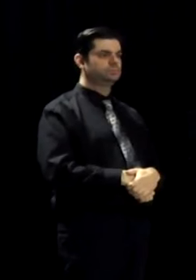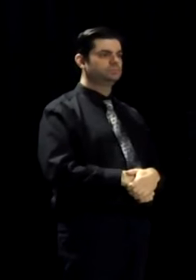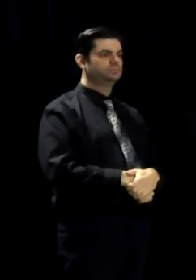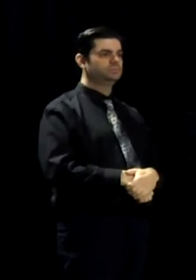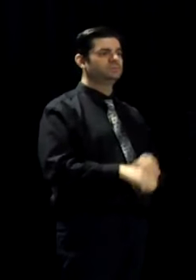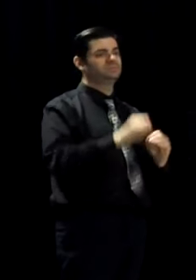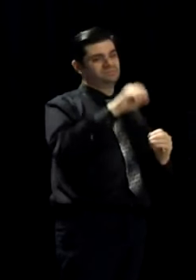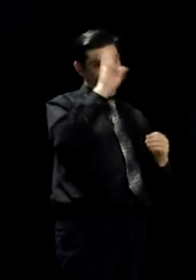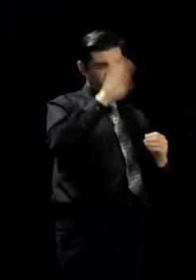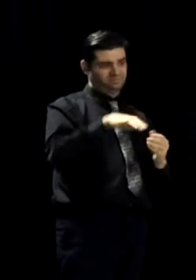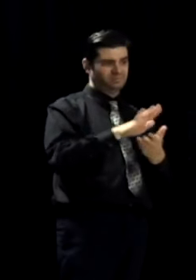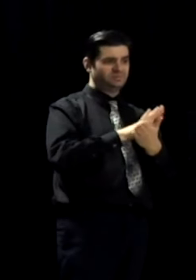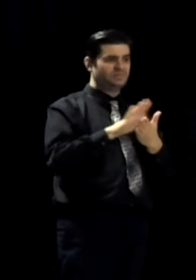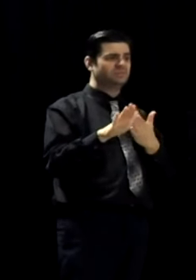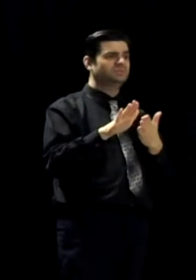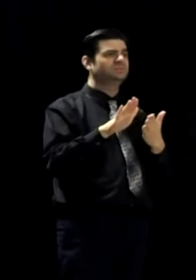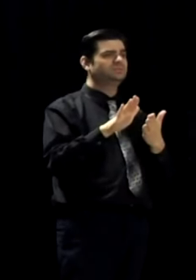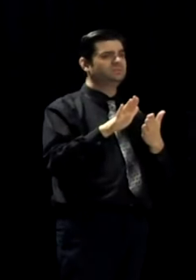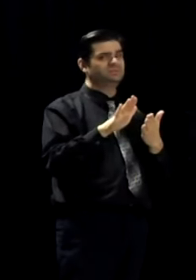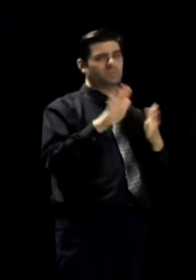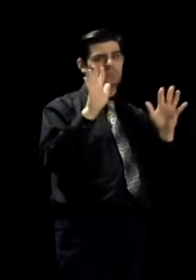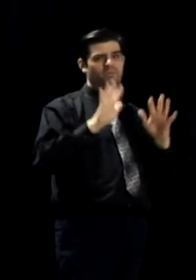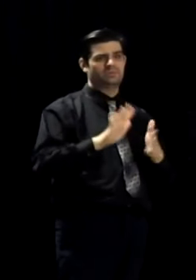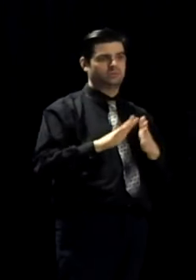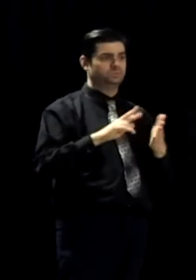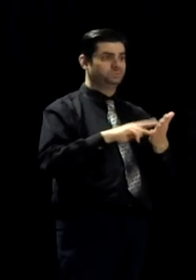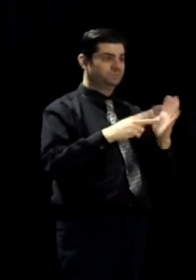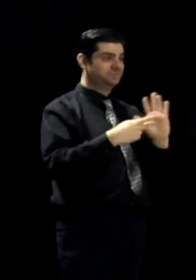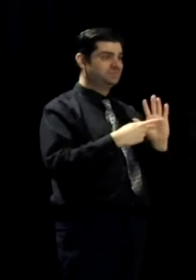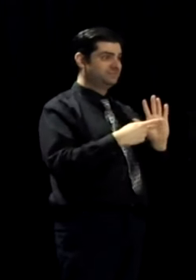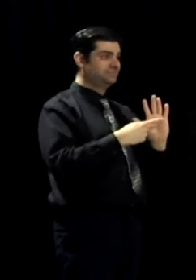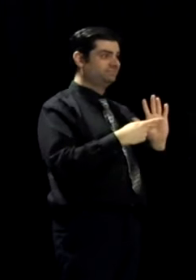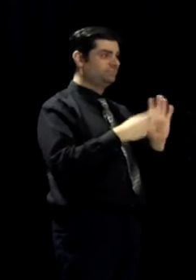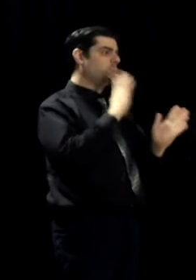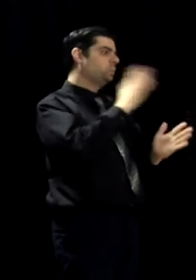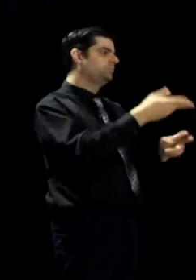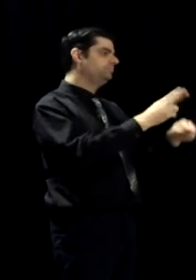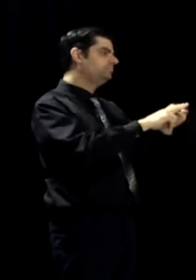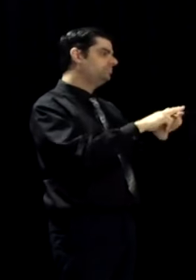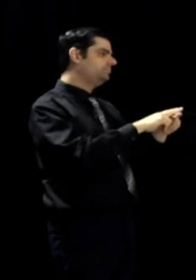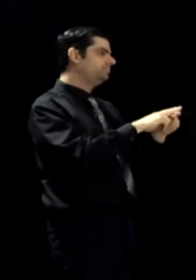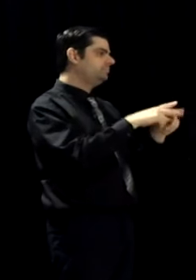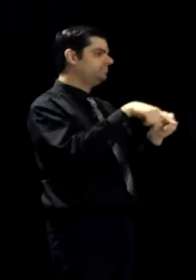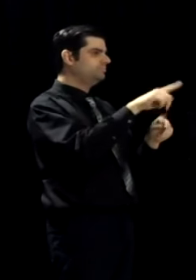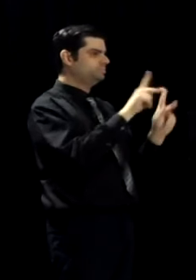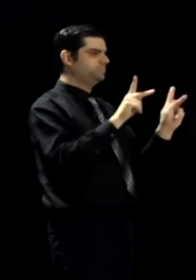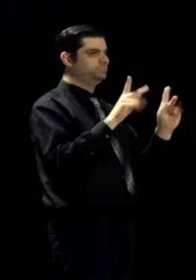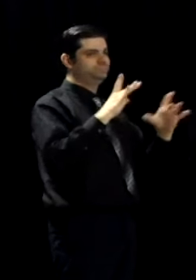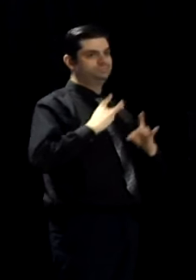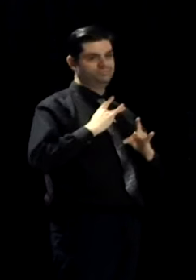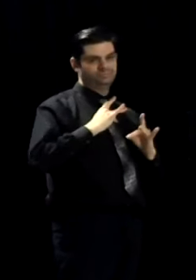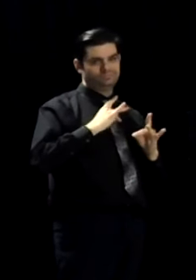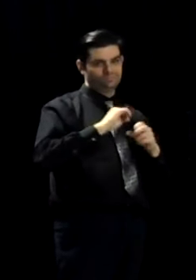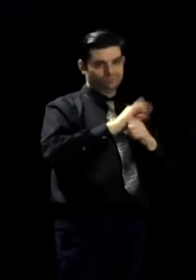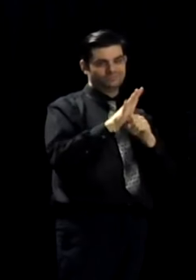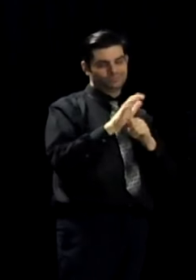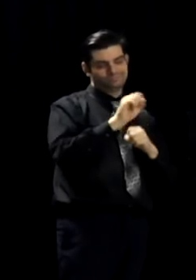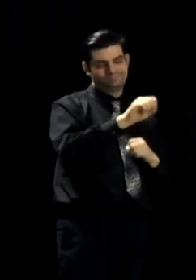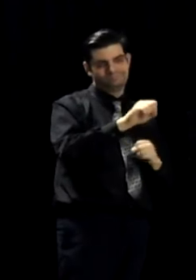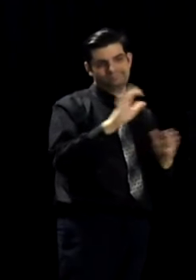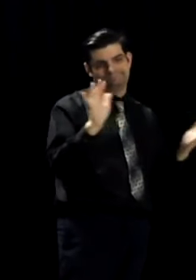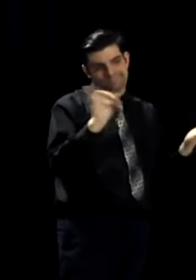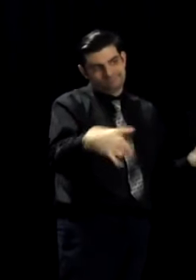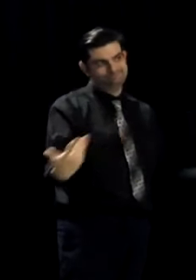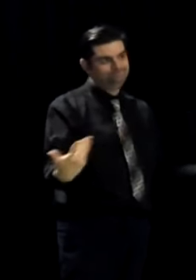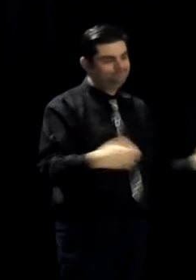takes about 7 days. It makes sense. So when you're out in the public, you just need to be